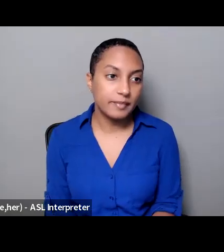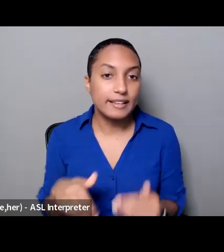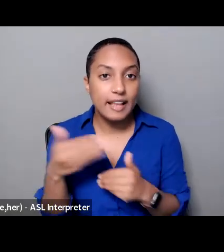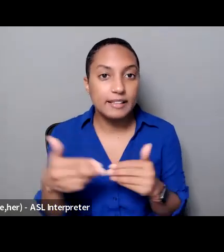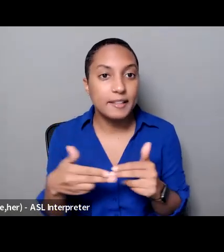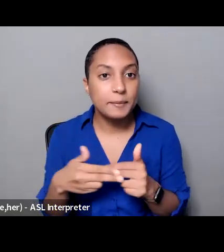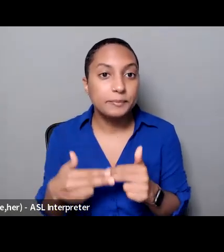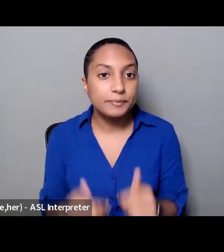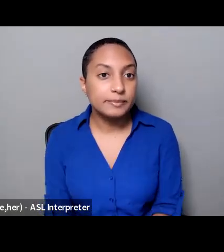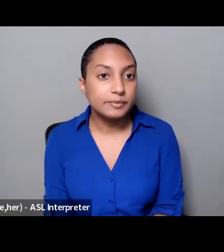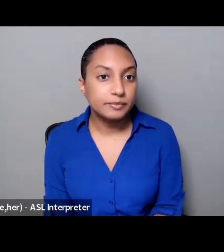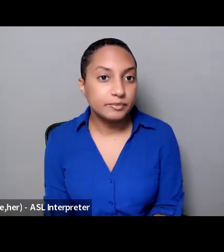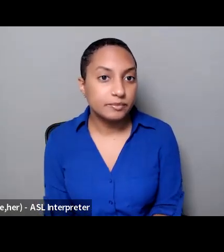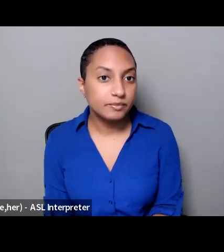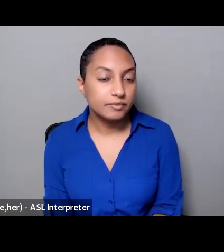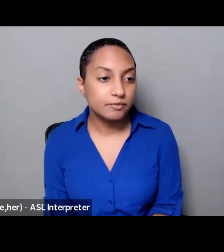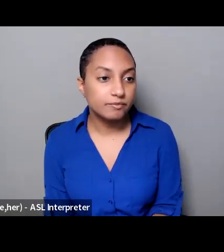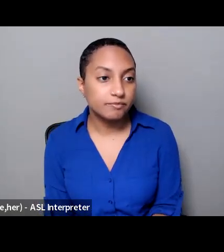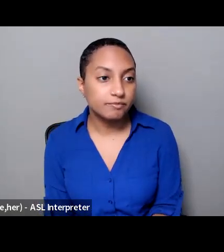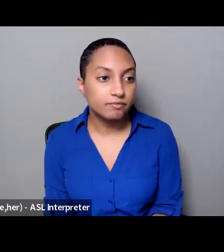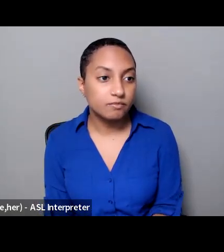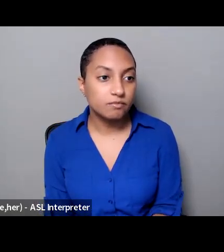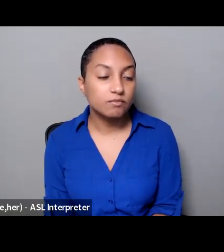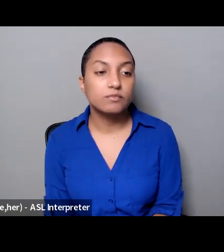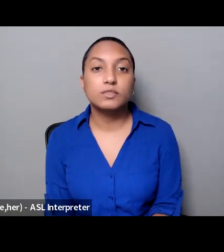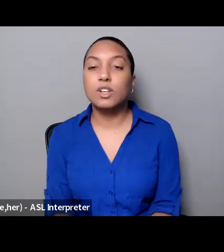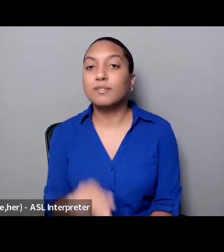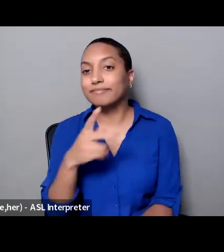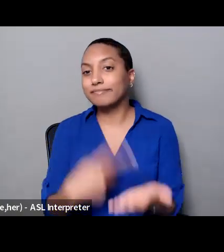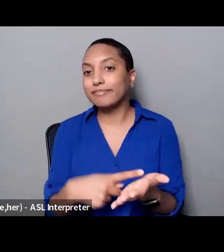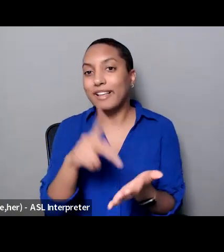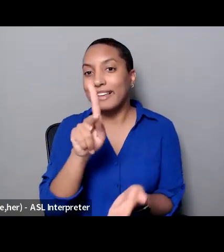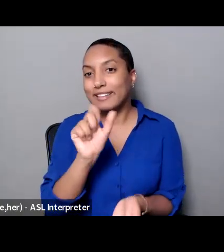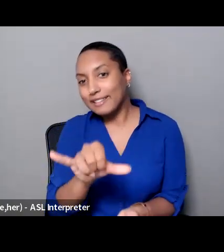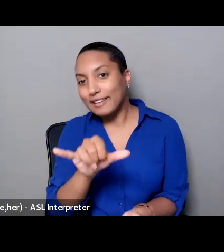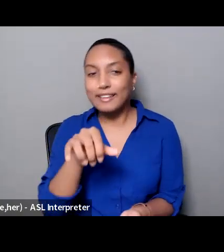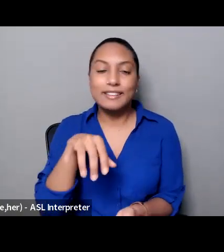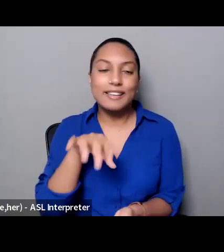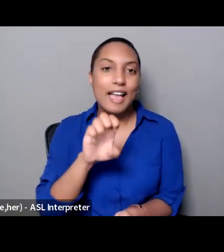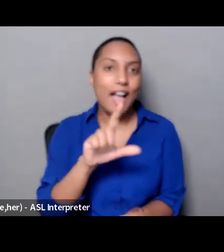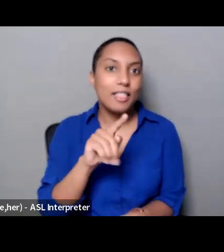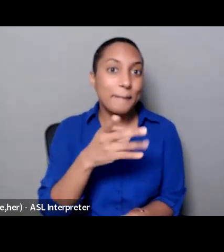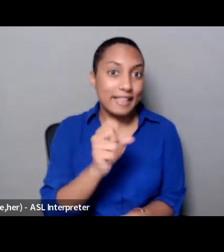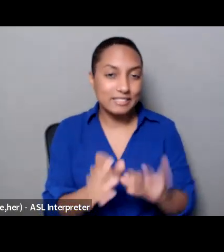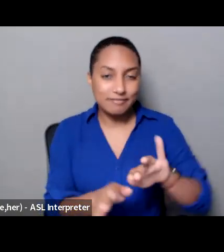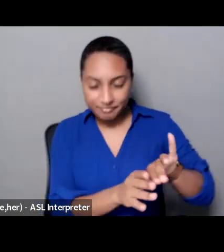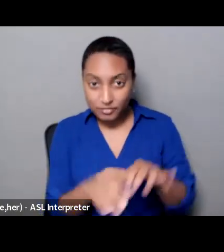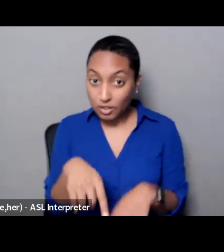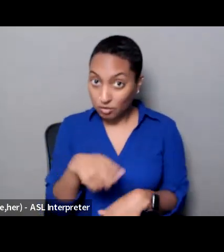So after we talk about the key elements, and if you're ready to pursue, then I would